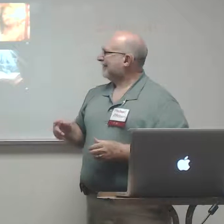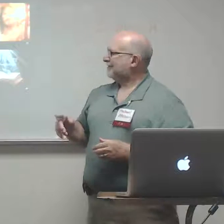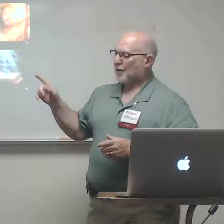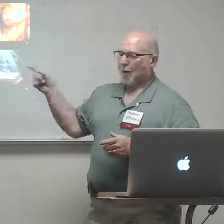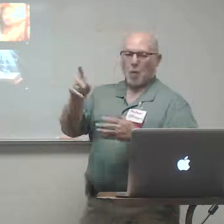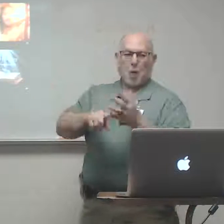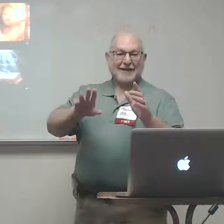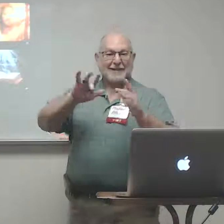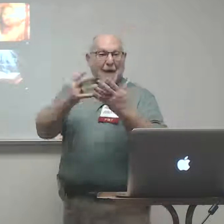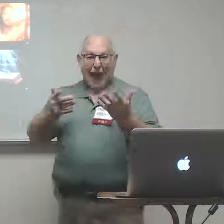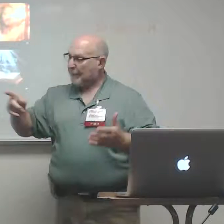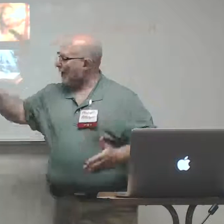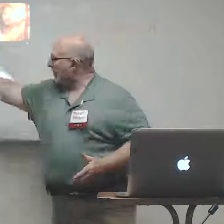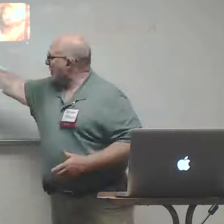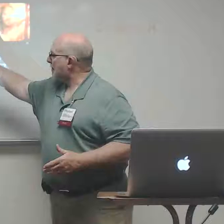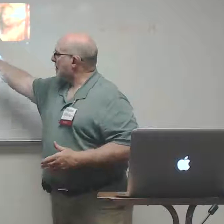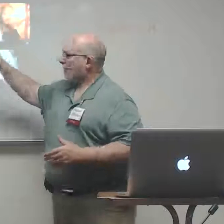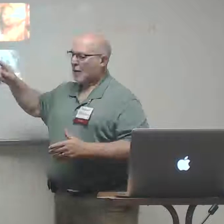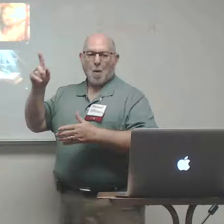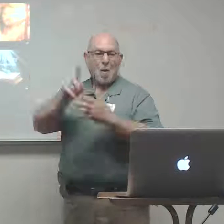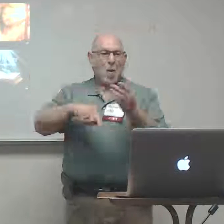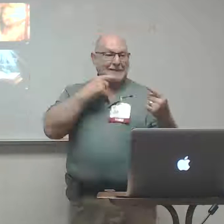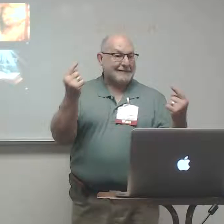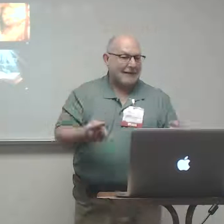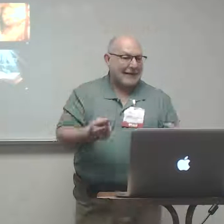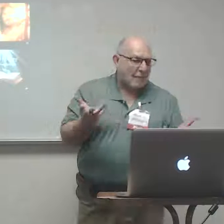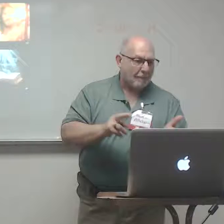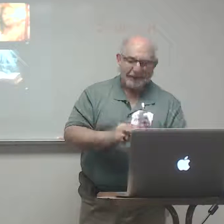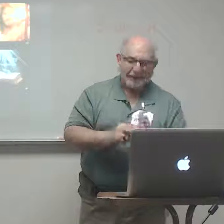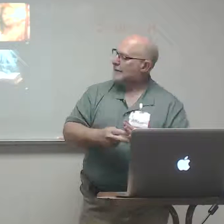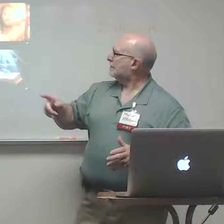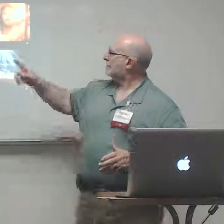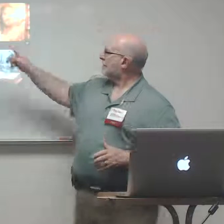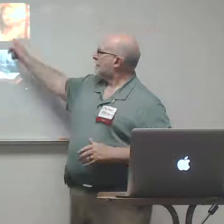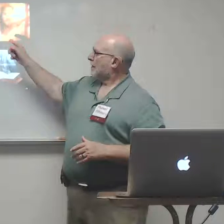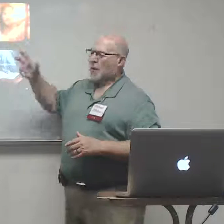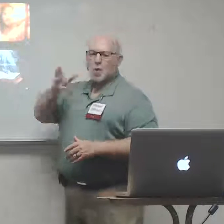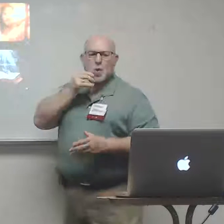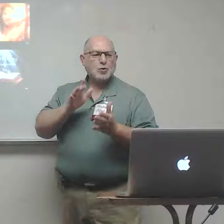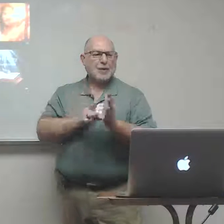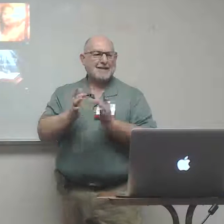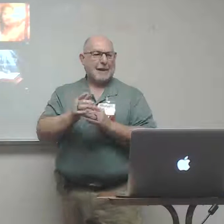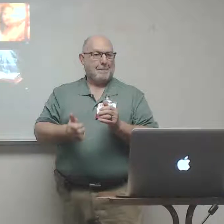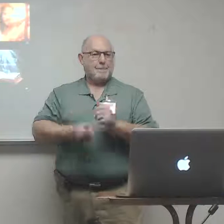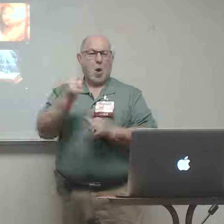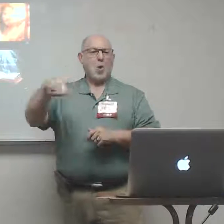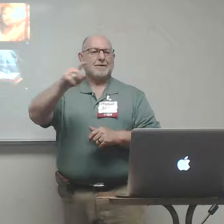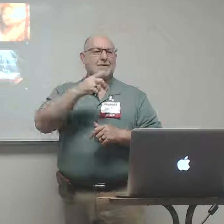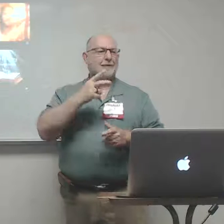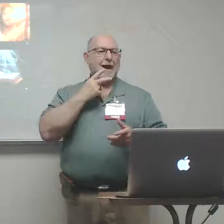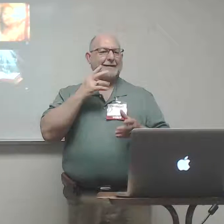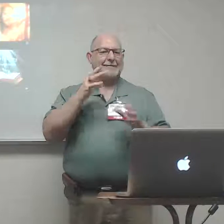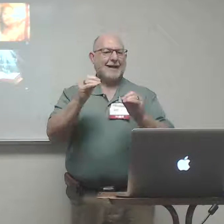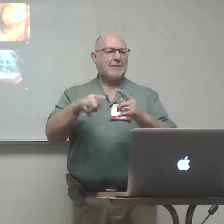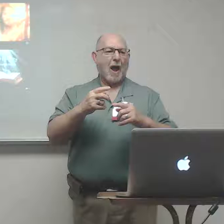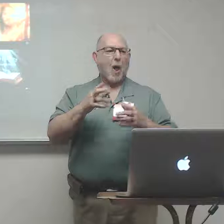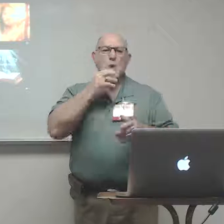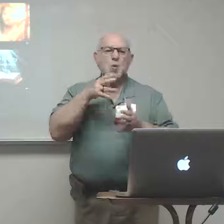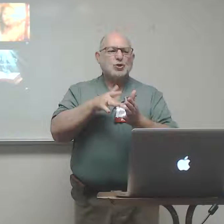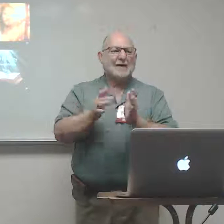So, what is the Bible? What is the Bible? What is sin? Second one, third one. Who's Jesus? You